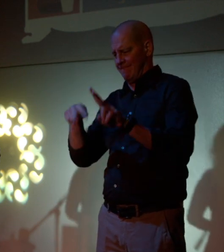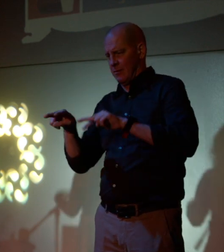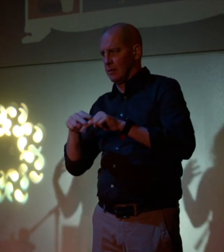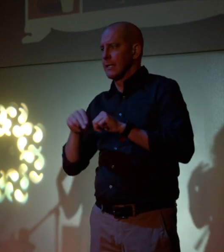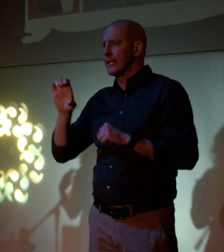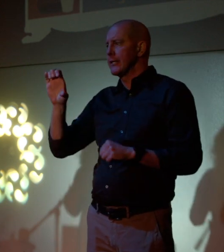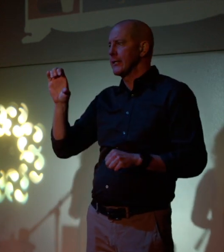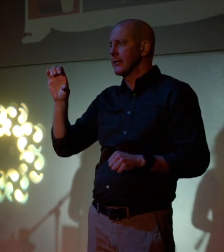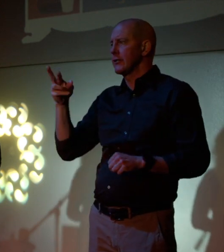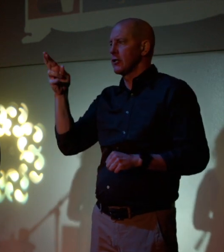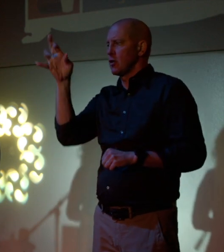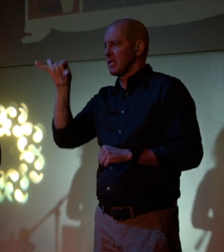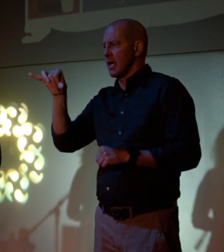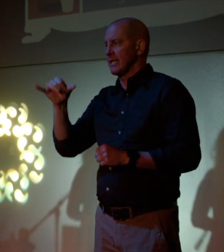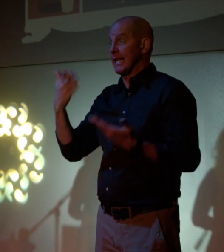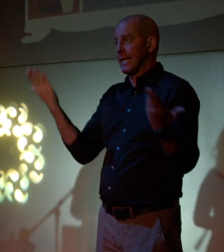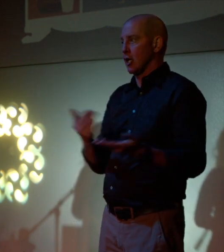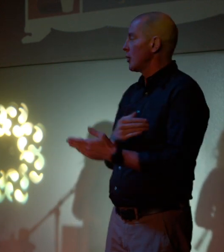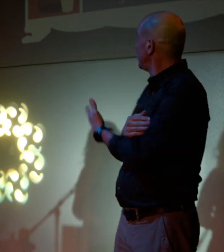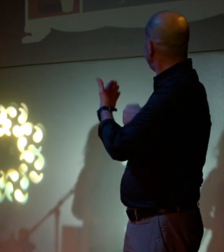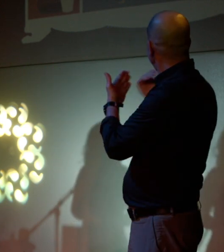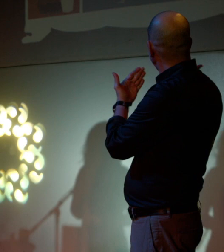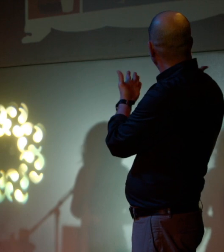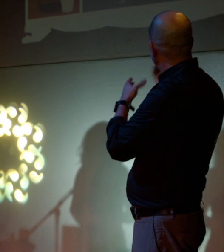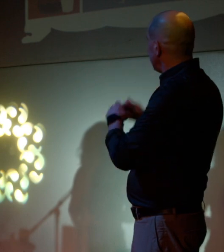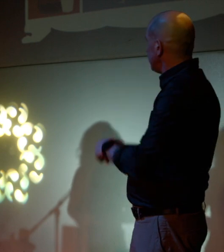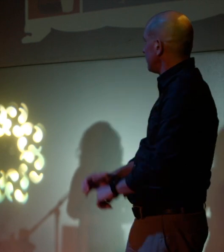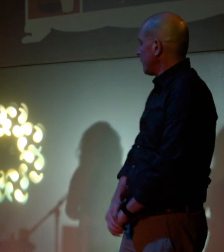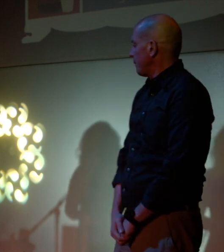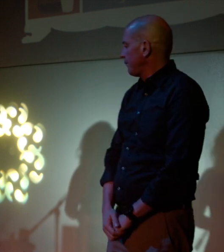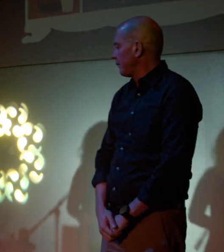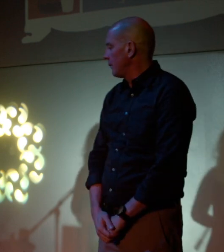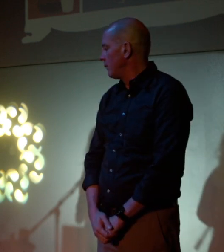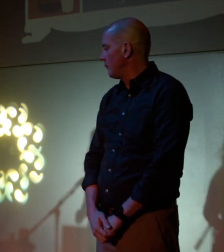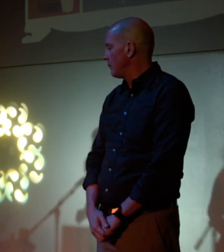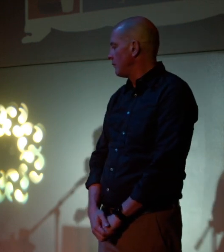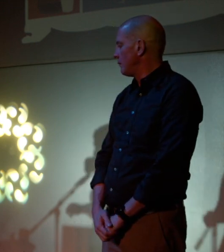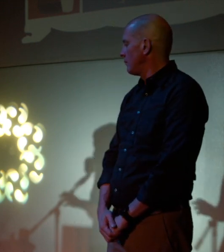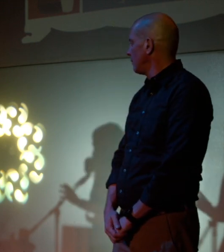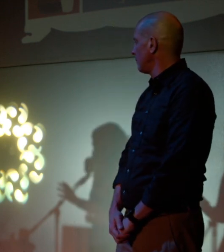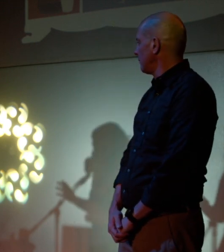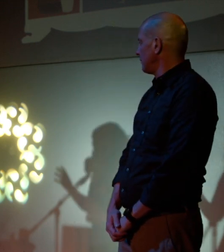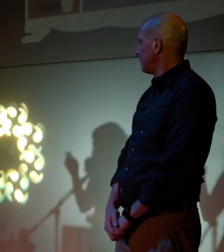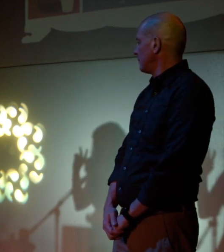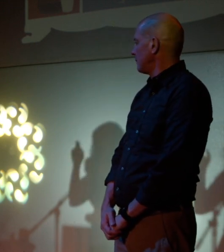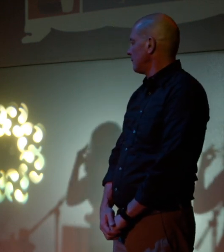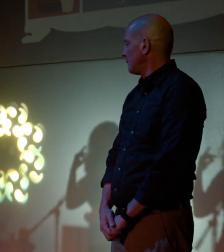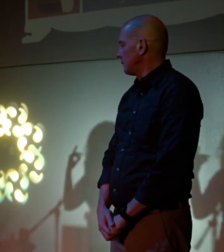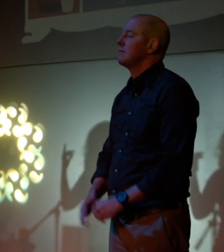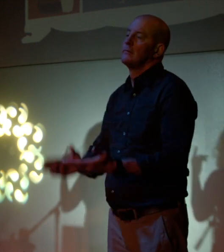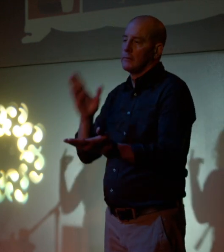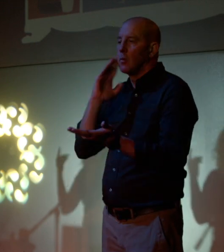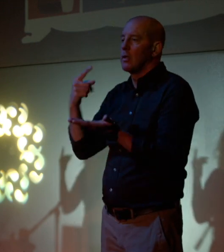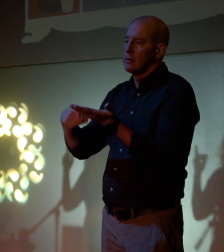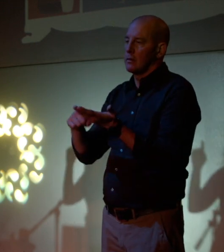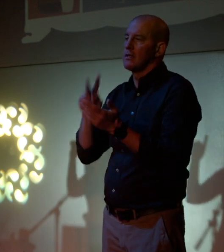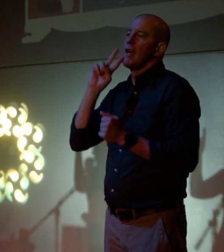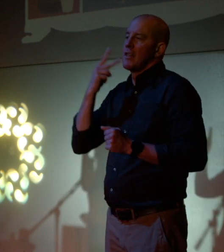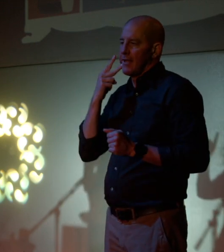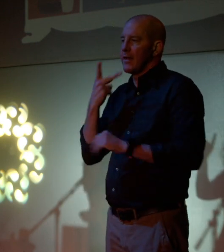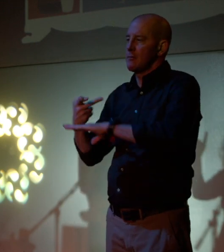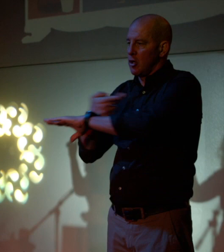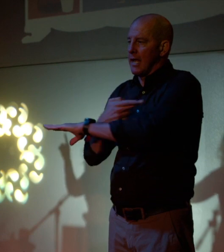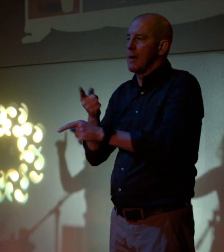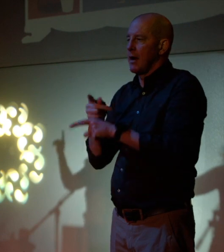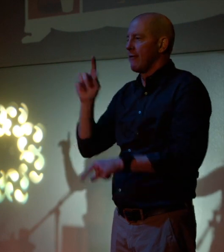here in this cabinet. And I'm going to start, because we sooner or later we'll get to the vegetable lamb of Tartary, because that's